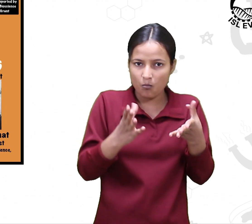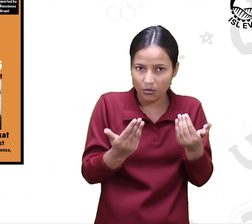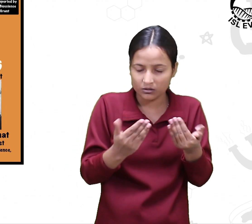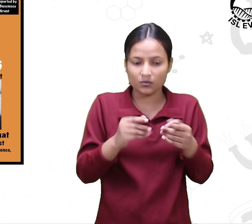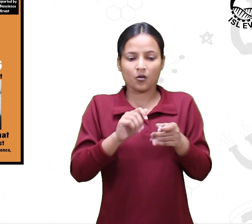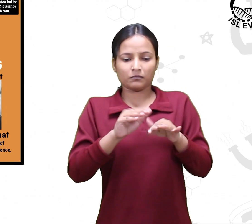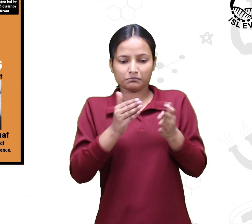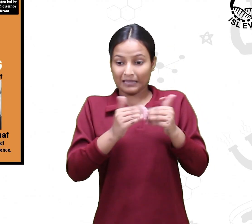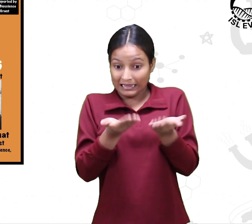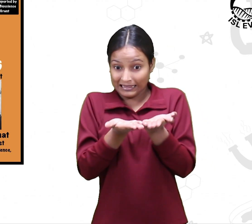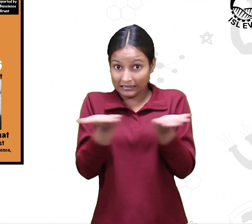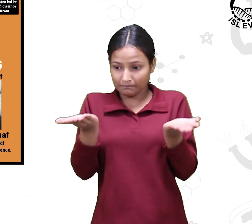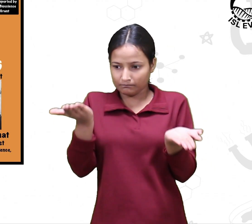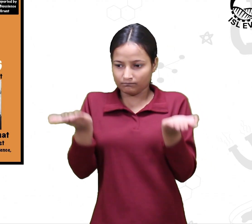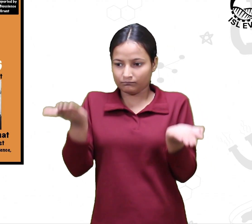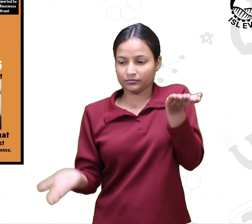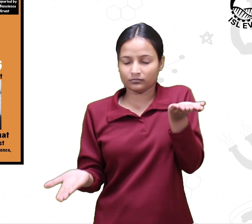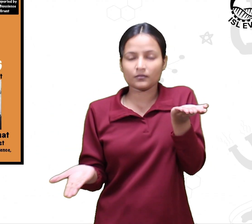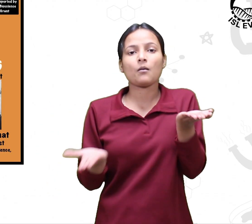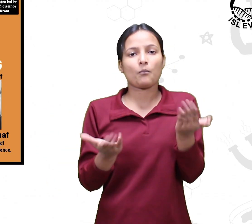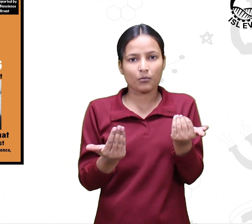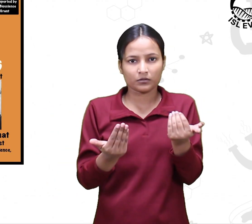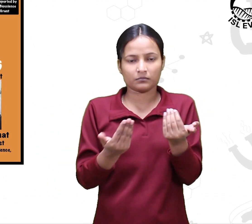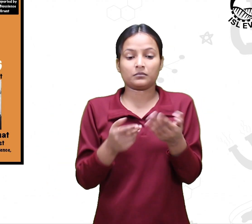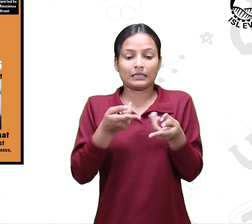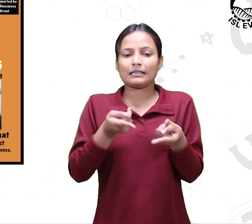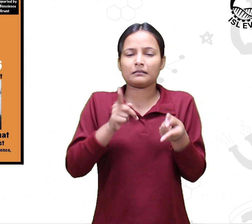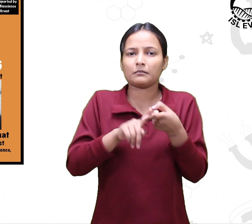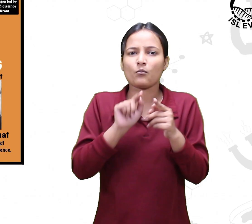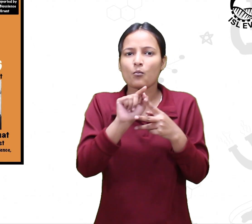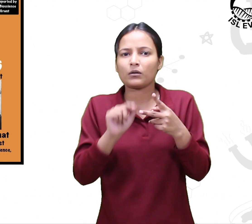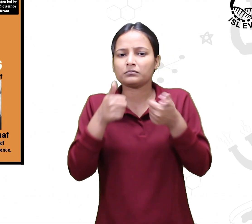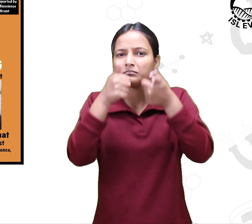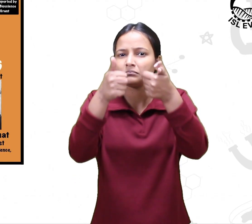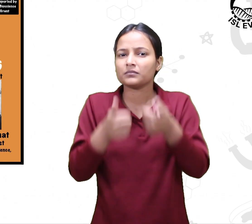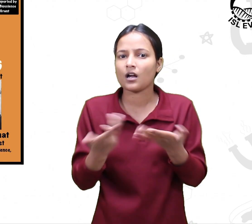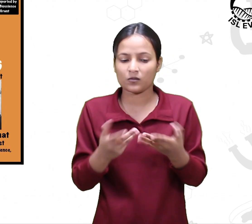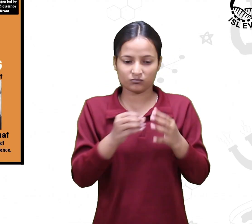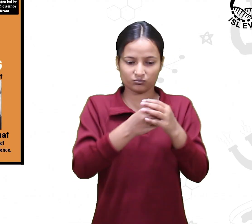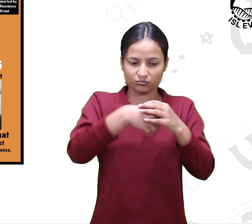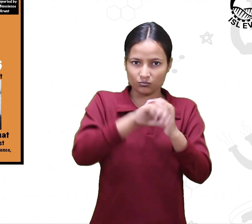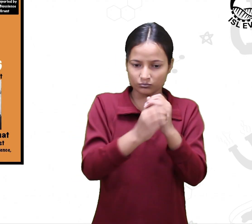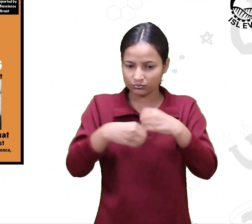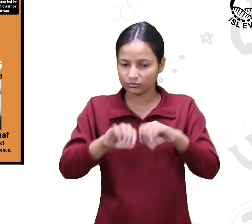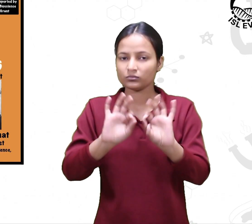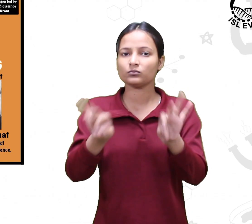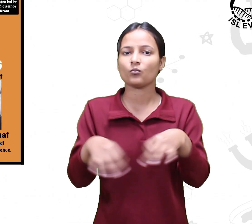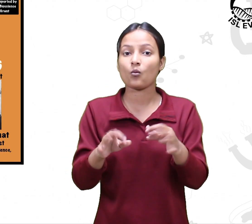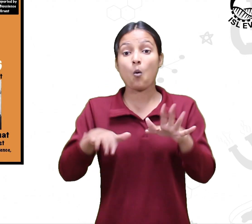moves from what I said, don't divide, don't move, to either divide or move or do